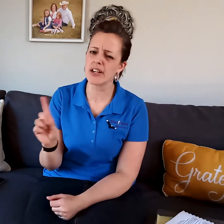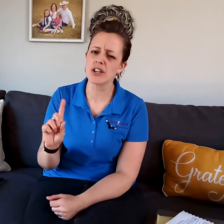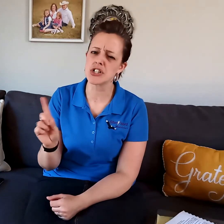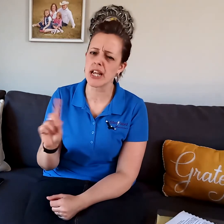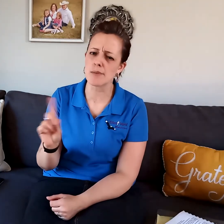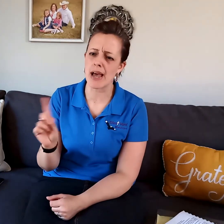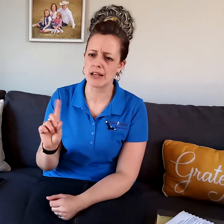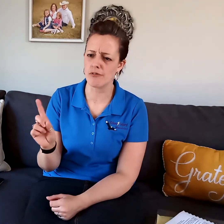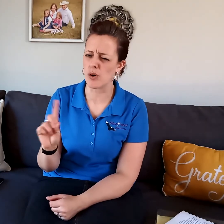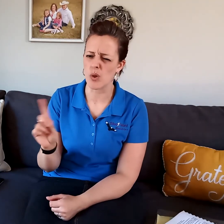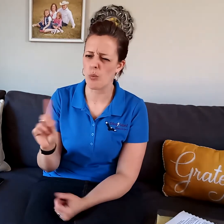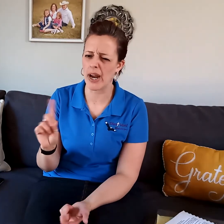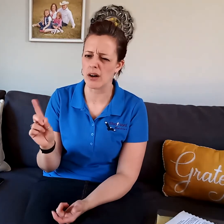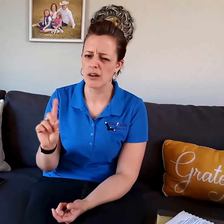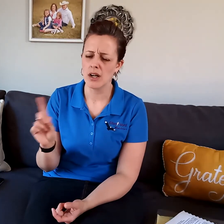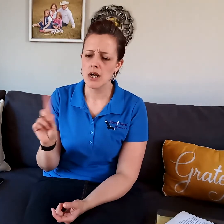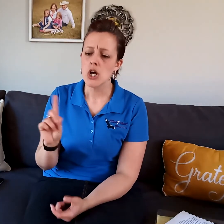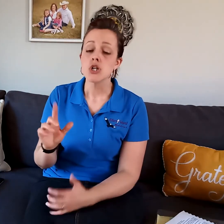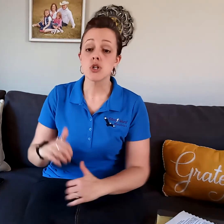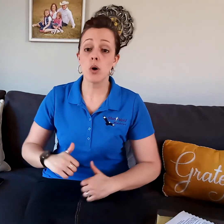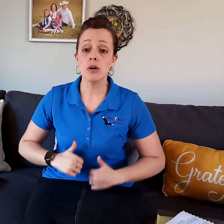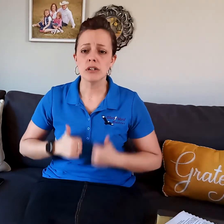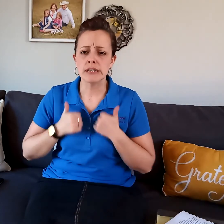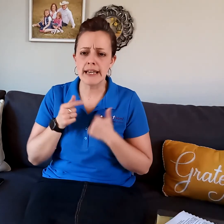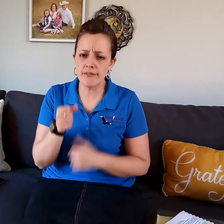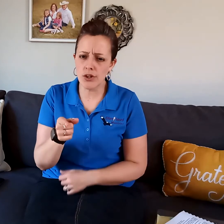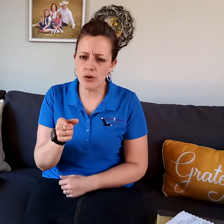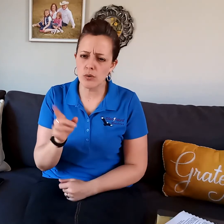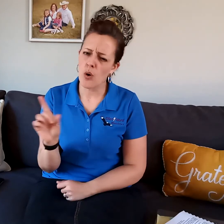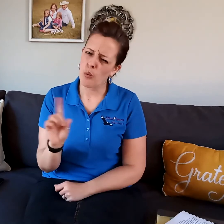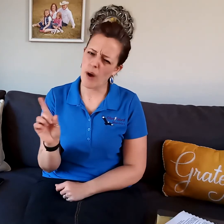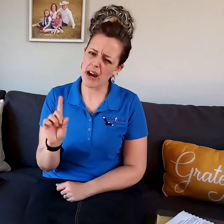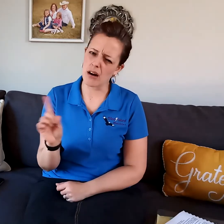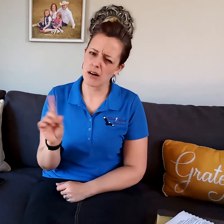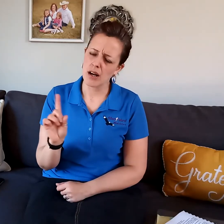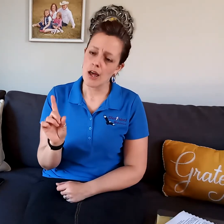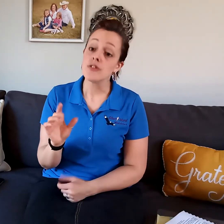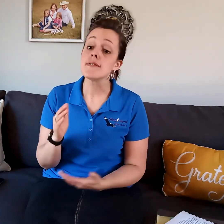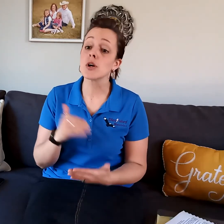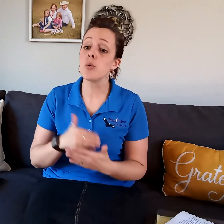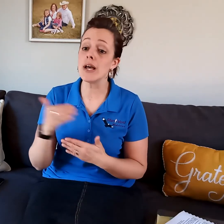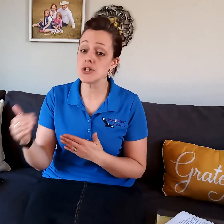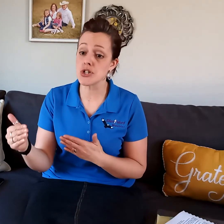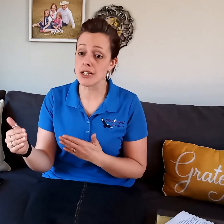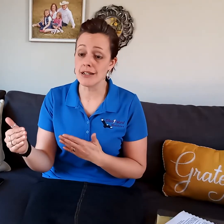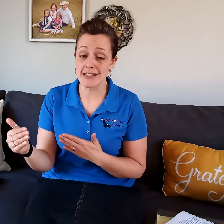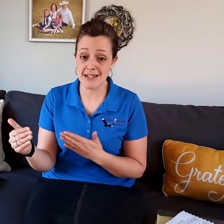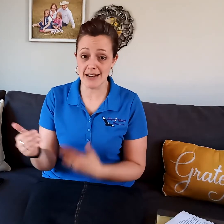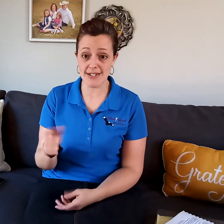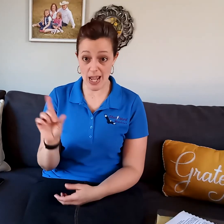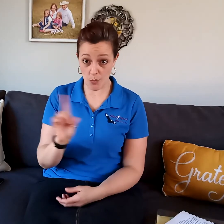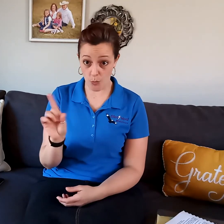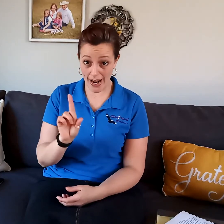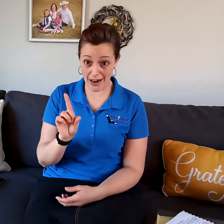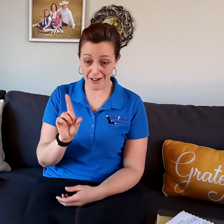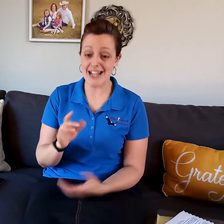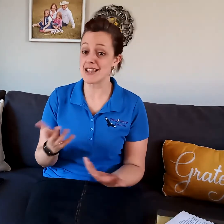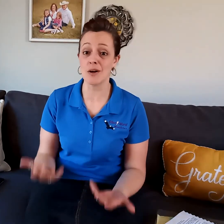and shake it back and forth. Where? So live you where? The question, instead of saying where, it's